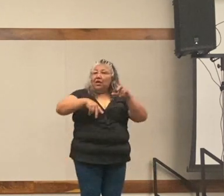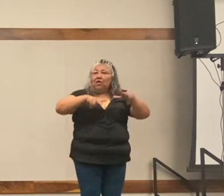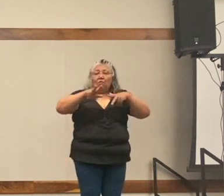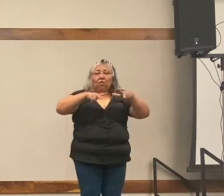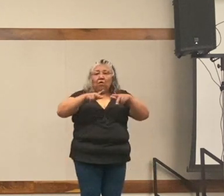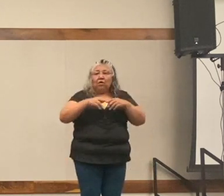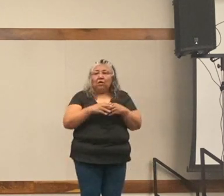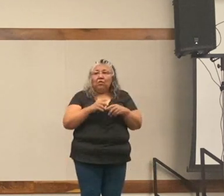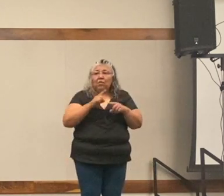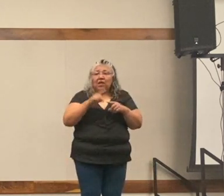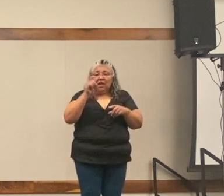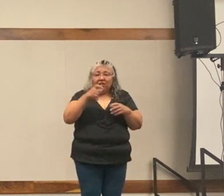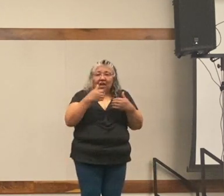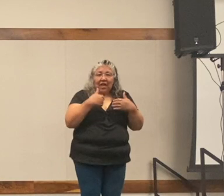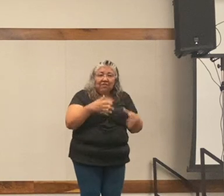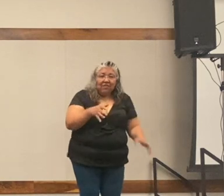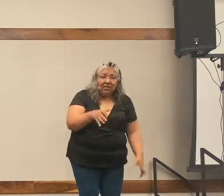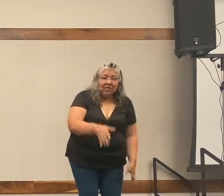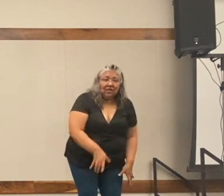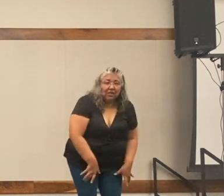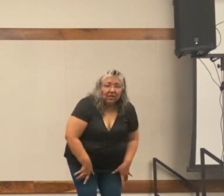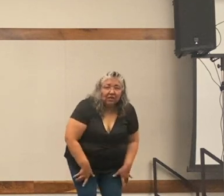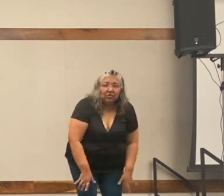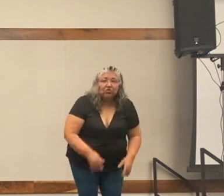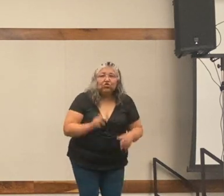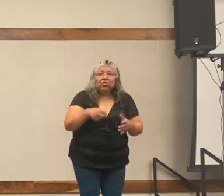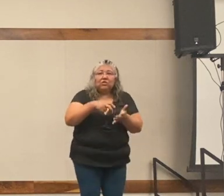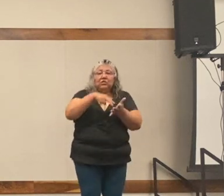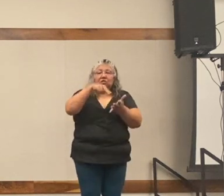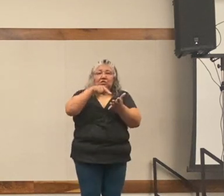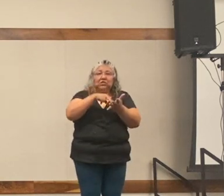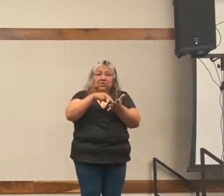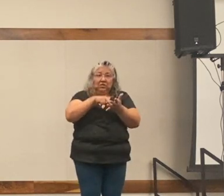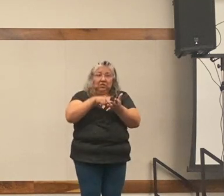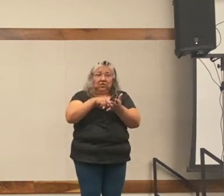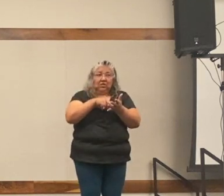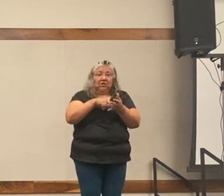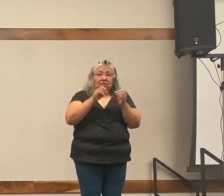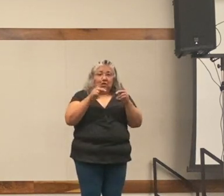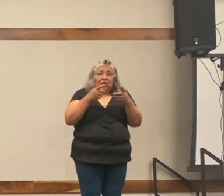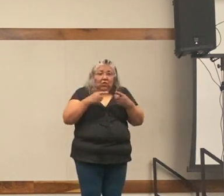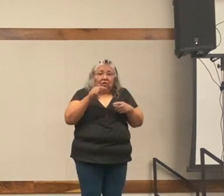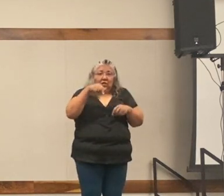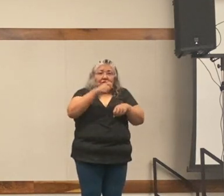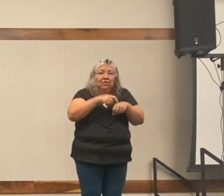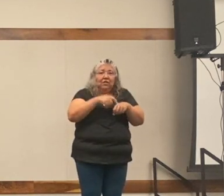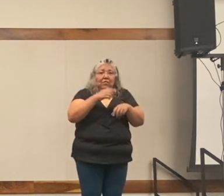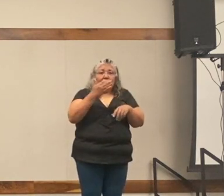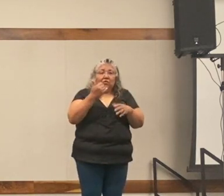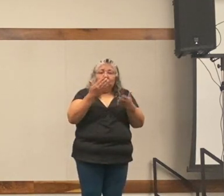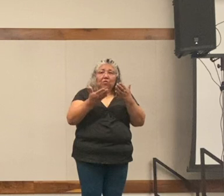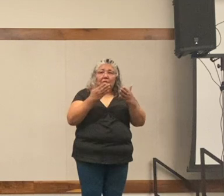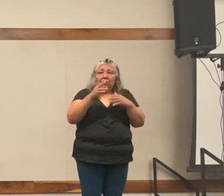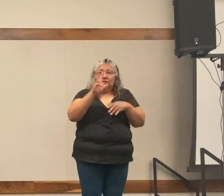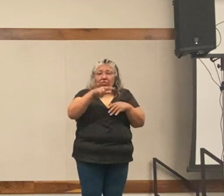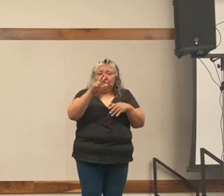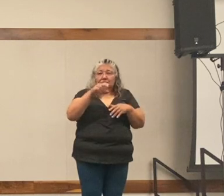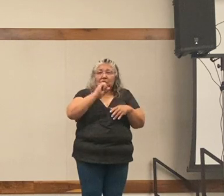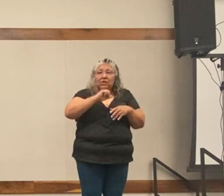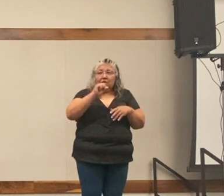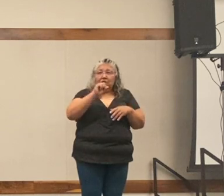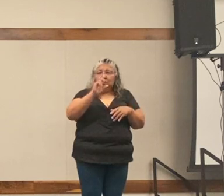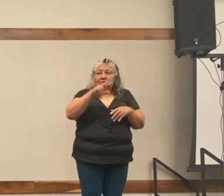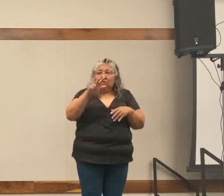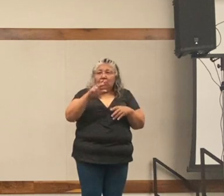walk. But he has to have these knee braces on just to keep him up, okay? At that time, he was probably 33 years old when